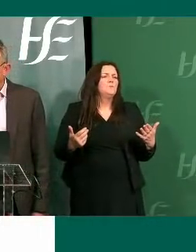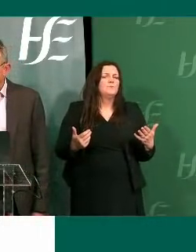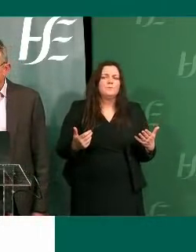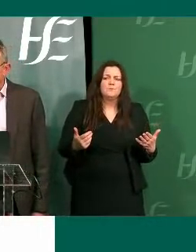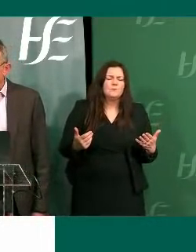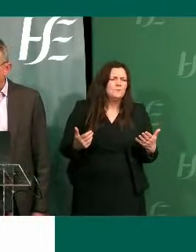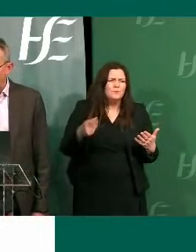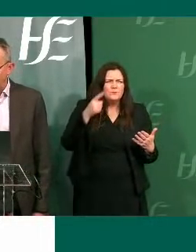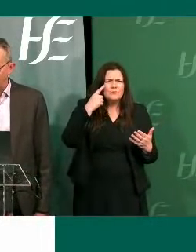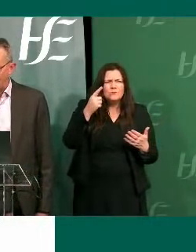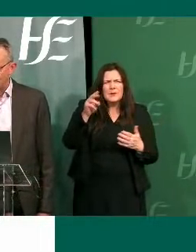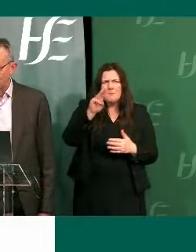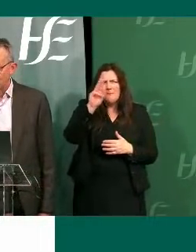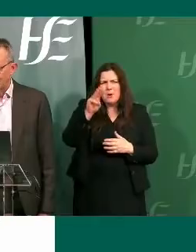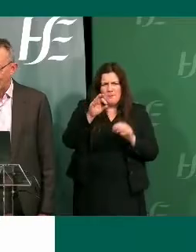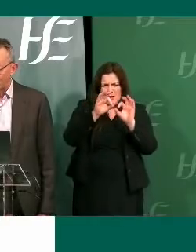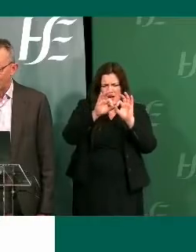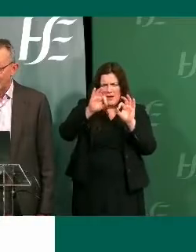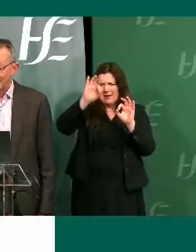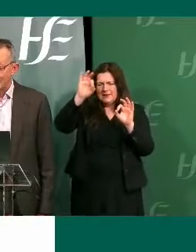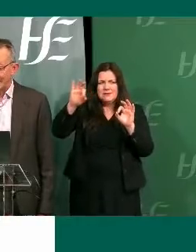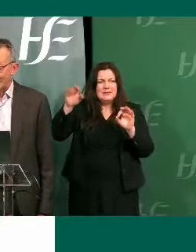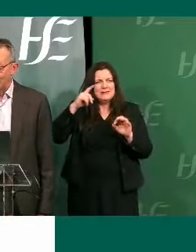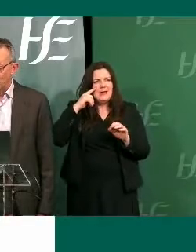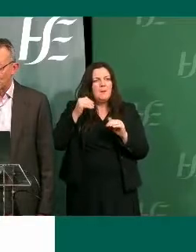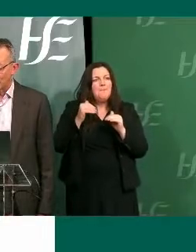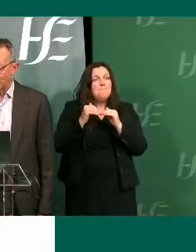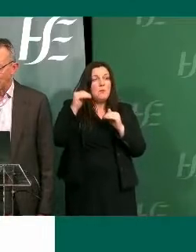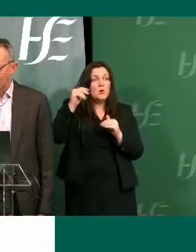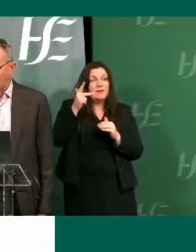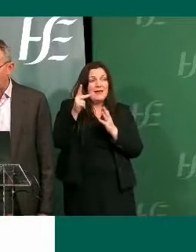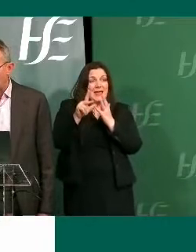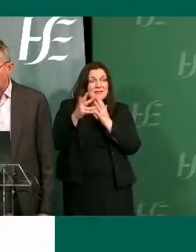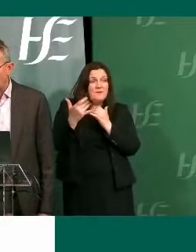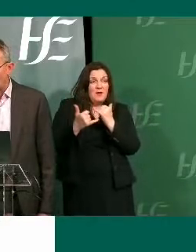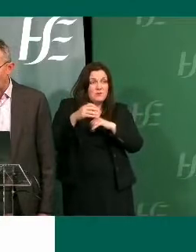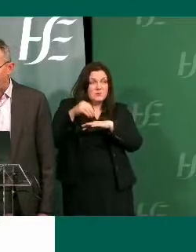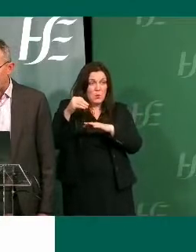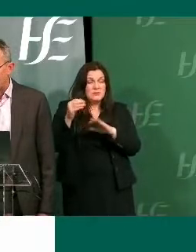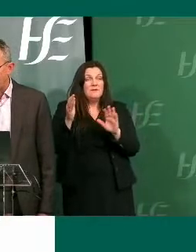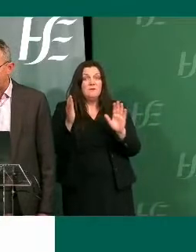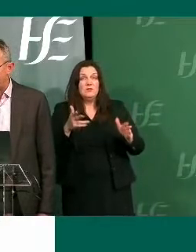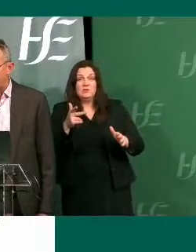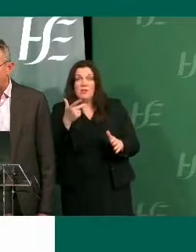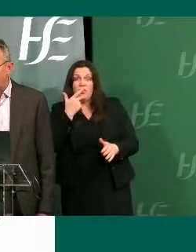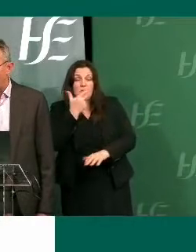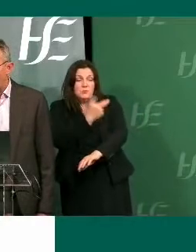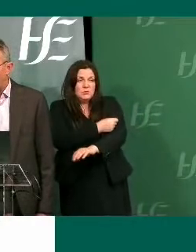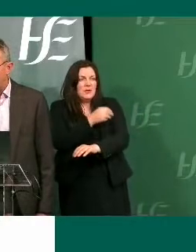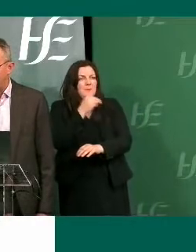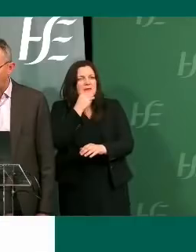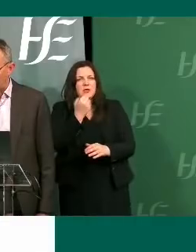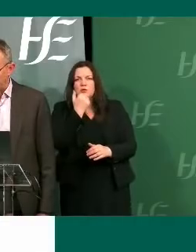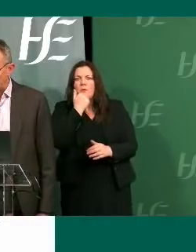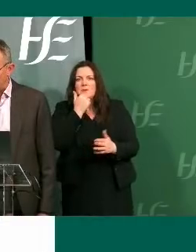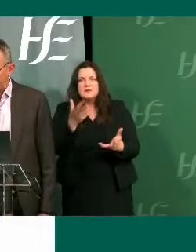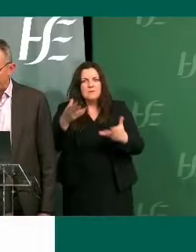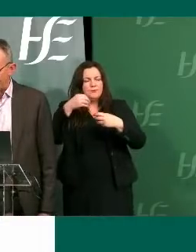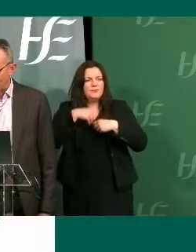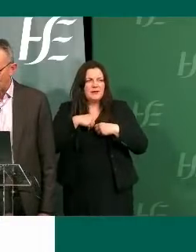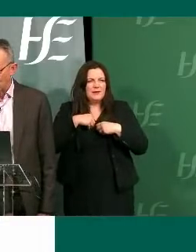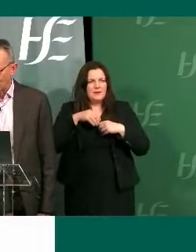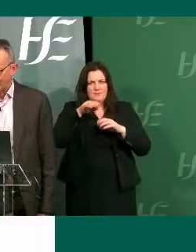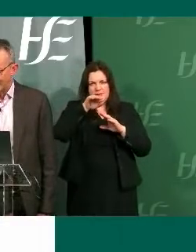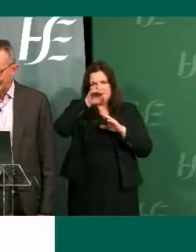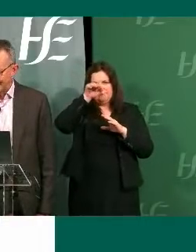at that purple line for 85 pluses after they began the booster a rise and then levelling off and then falling. And again,